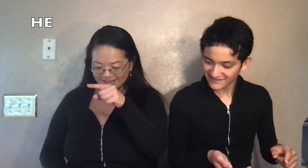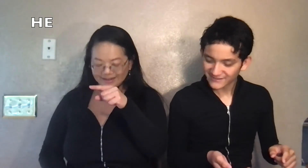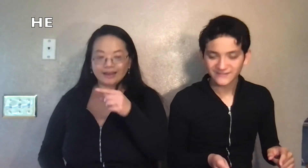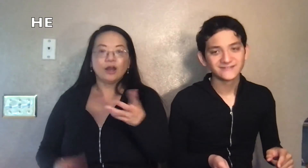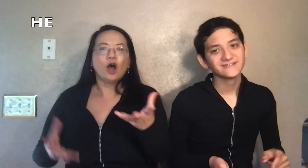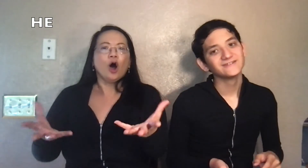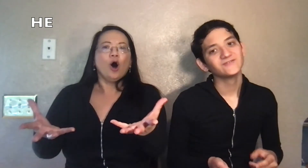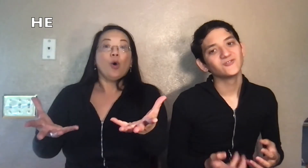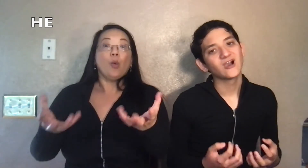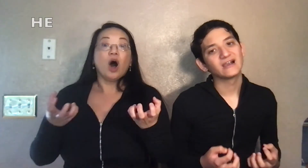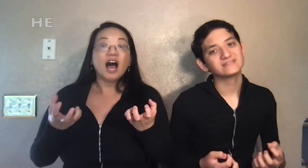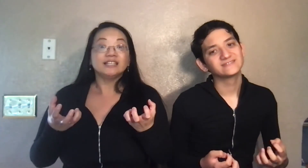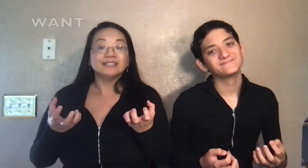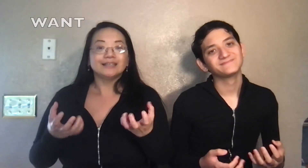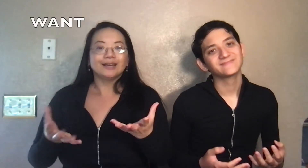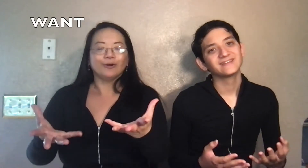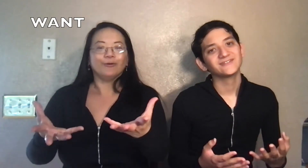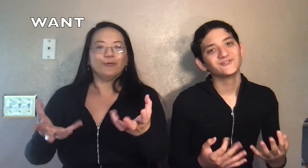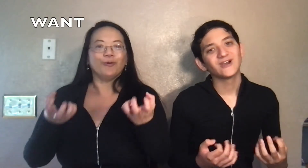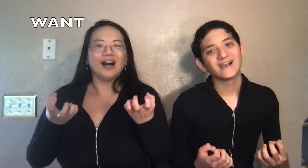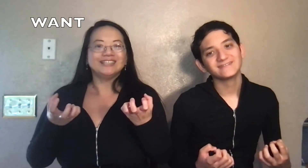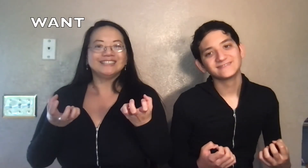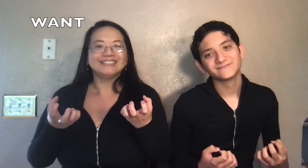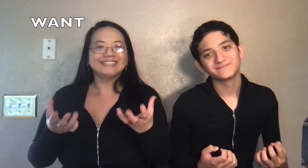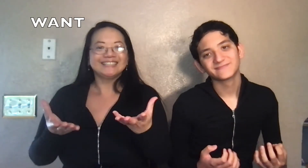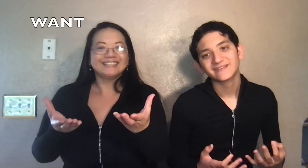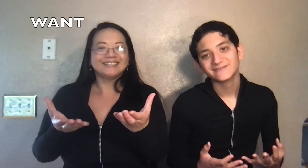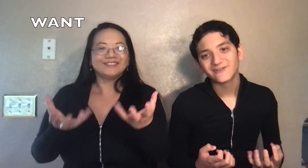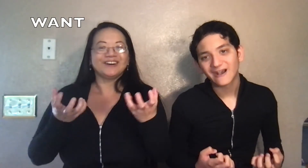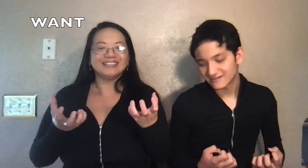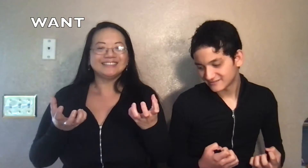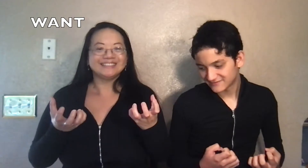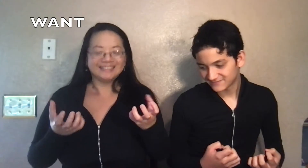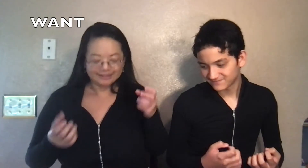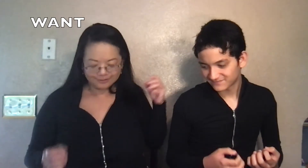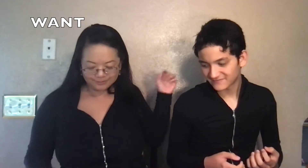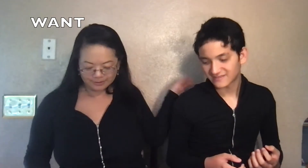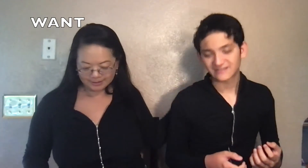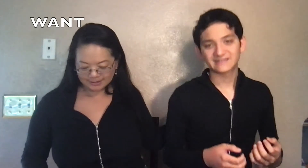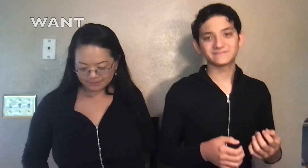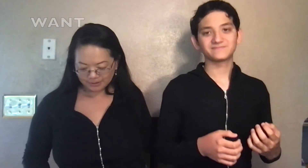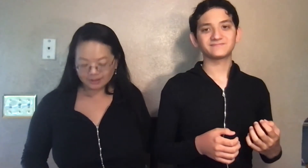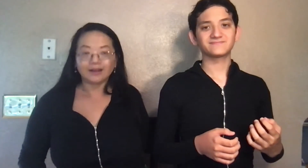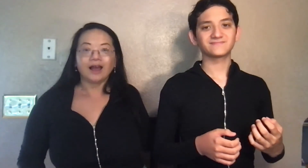then what. What. What. What's the answer?